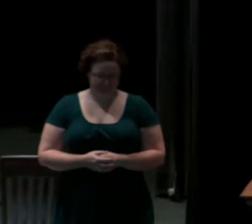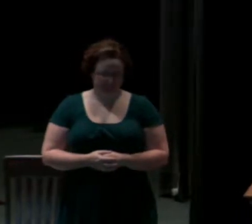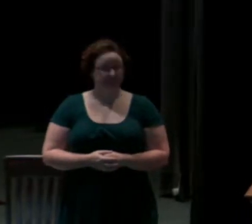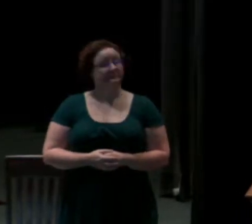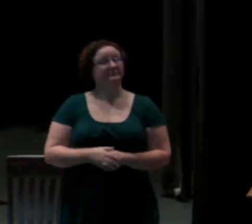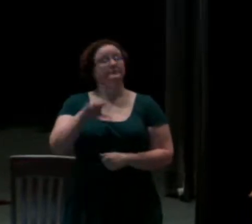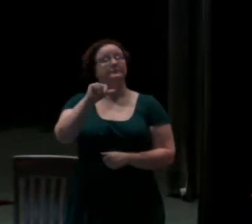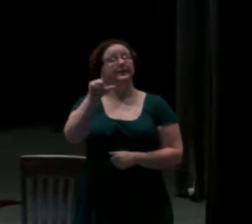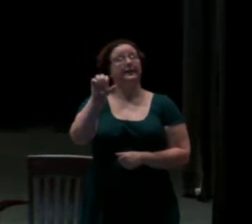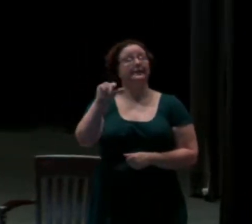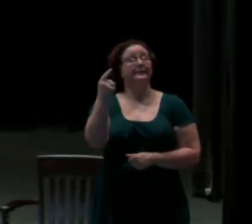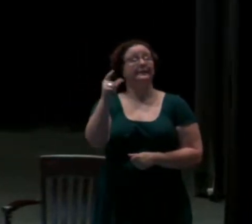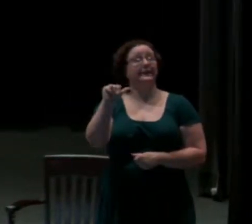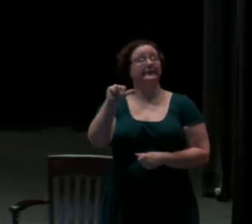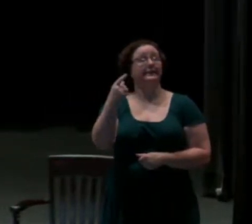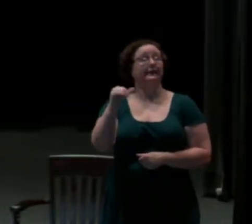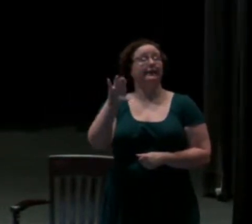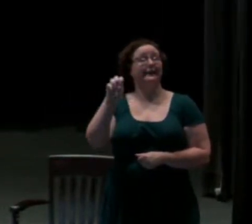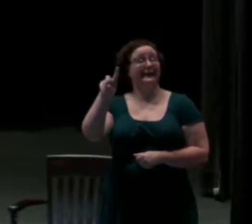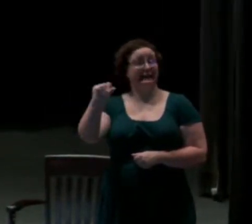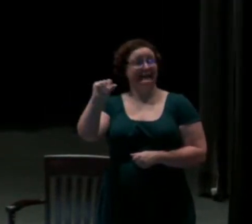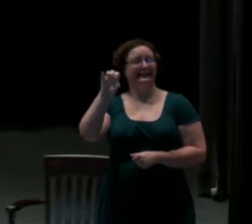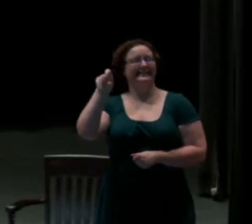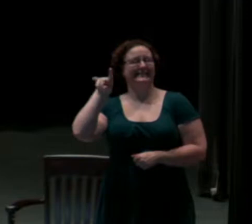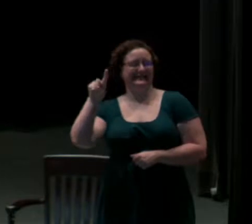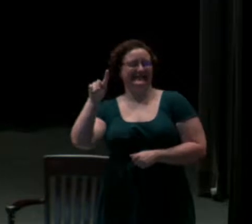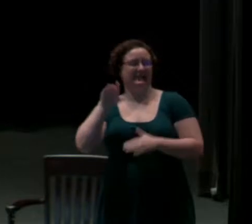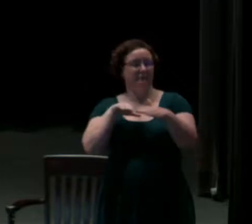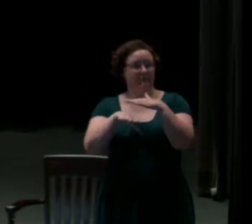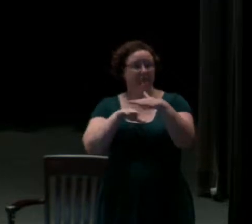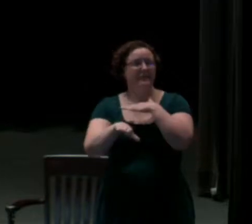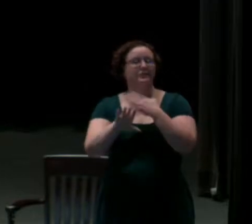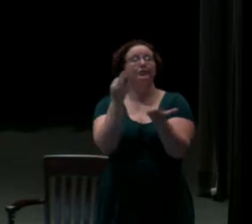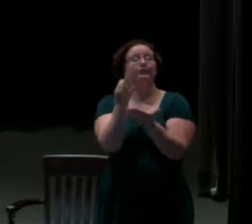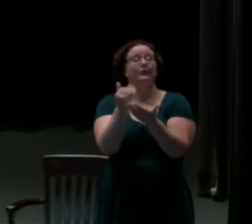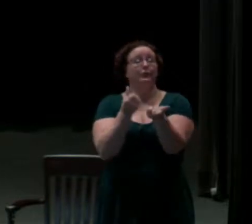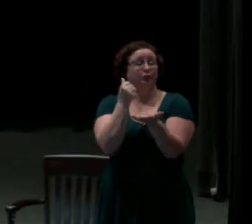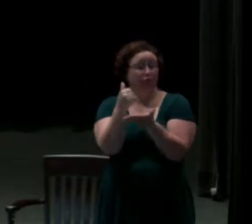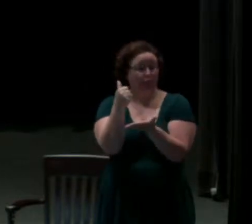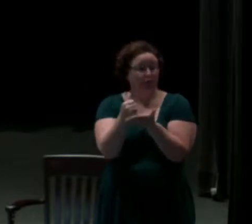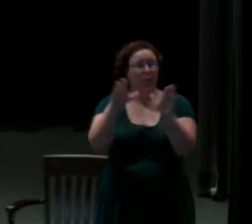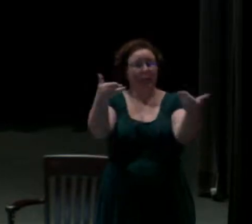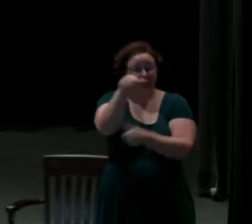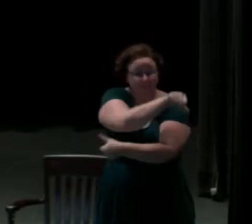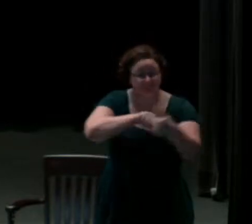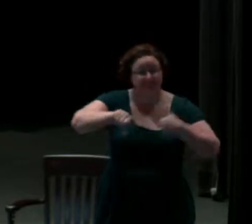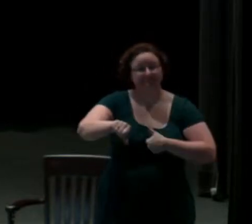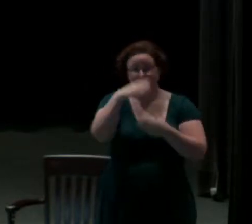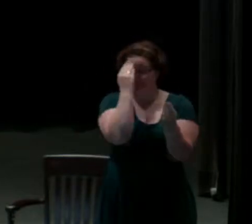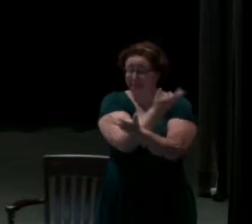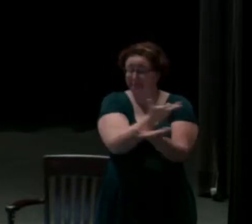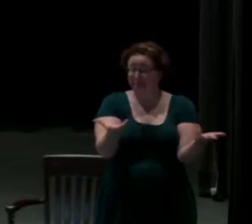I'm Alexa Gata, the Vice President for Enrollment and Dean of Admission and Financial Aid. And I'd like to introduce you all to each other by sharing a few facts about